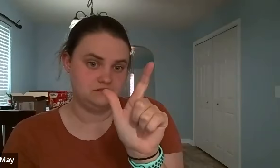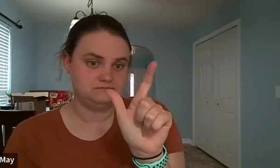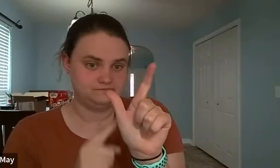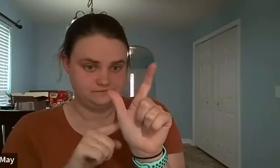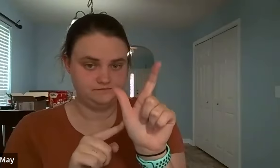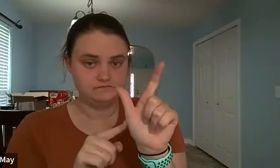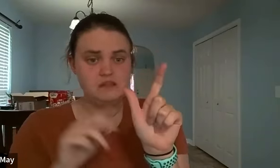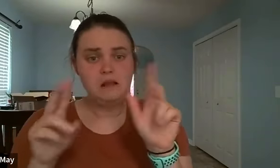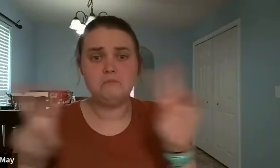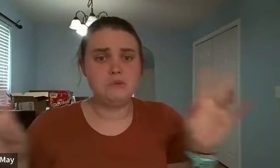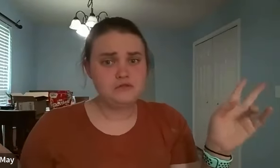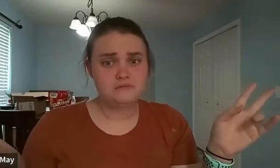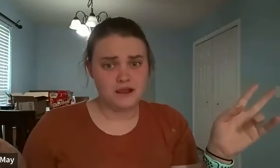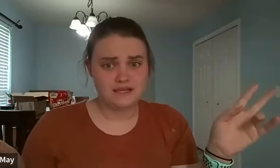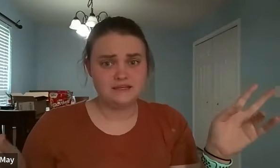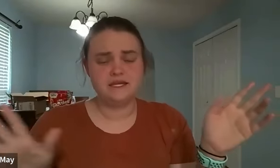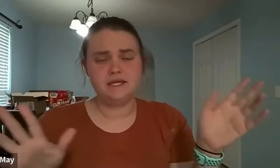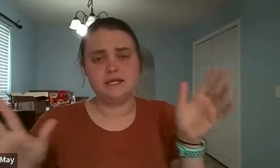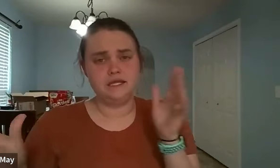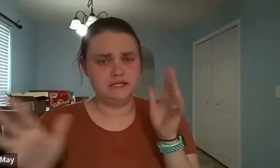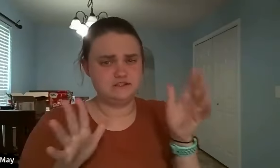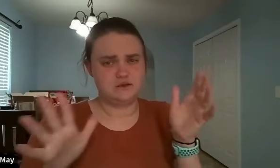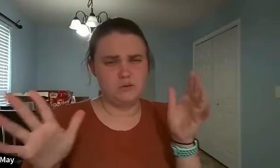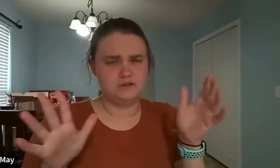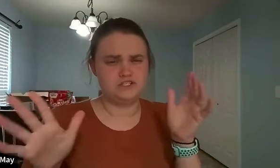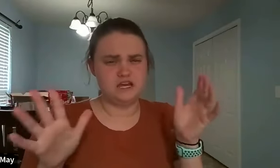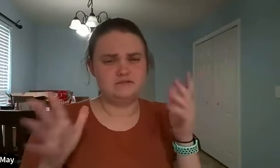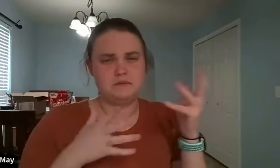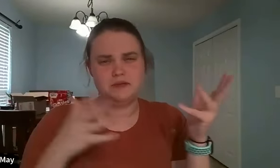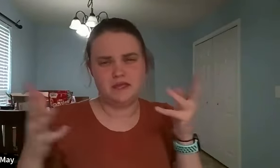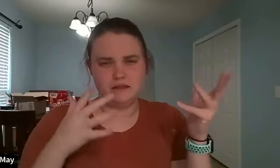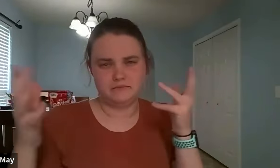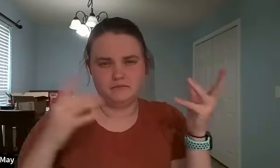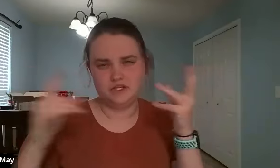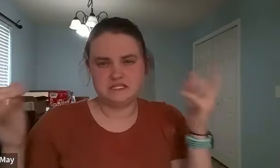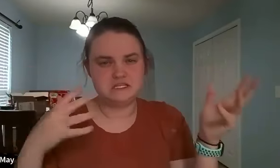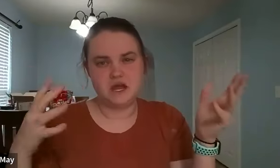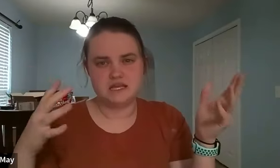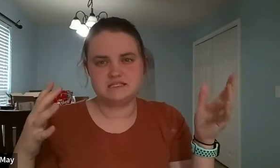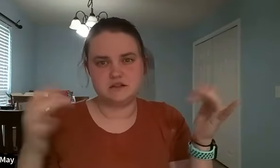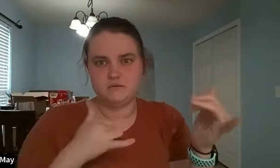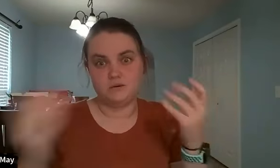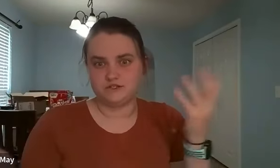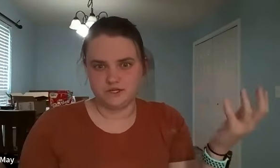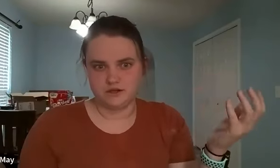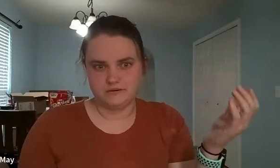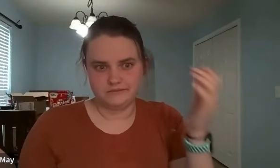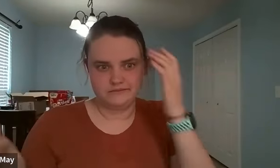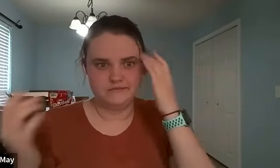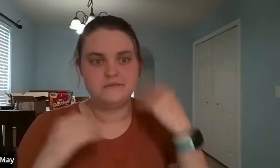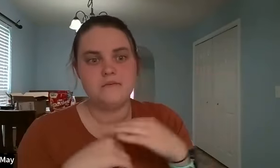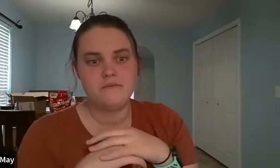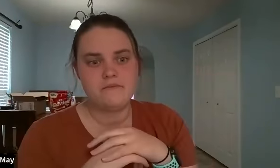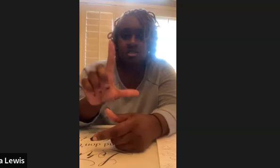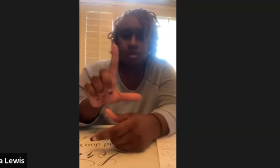motion. Both are right. It's just kind of it's not necessarily wrong which way you go. So does this